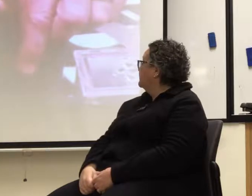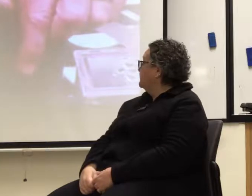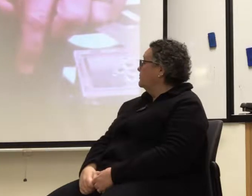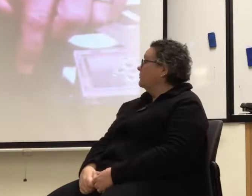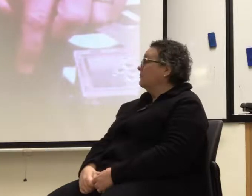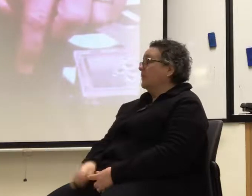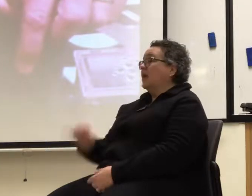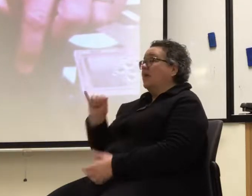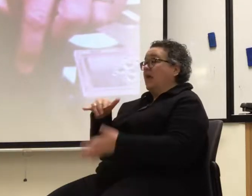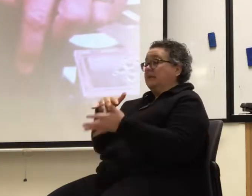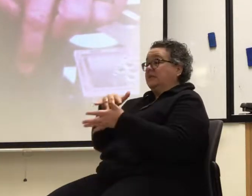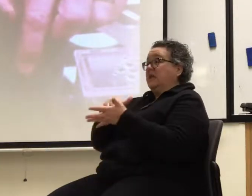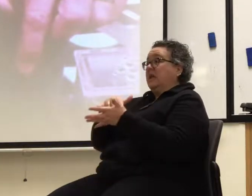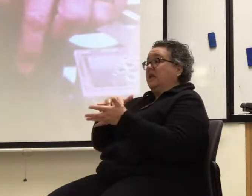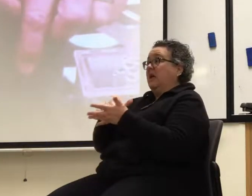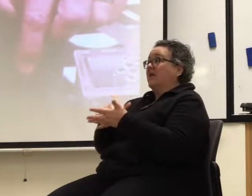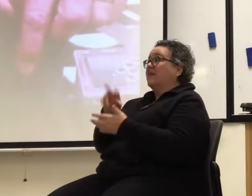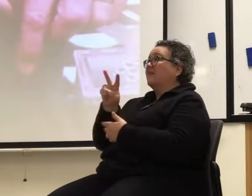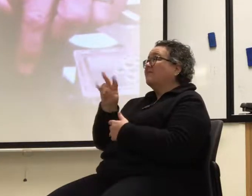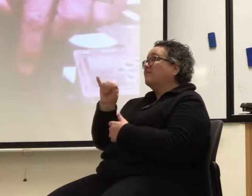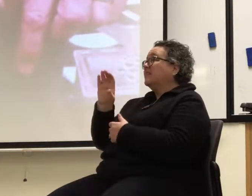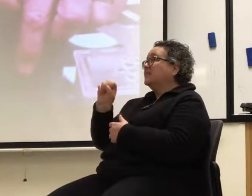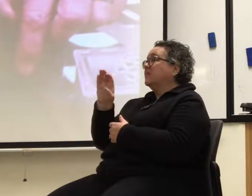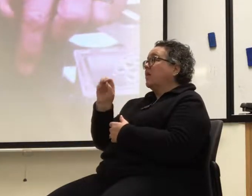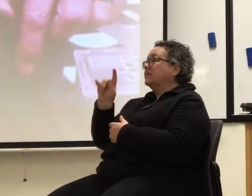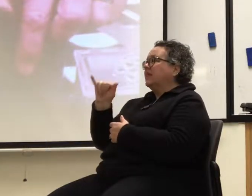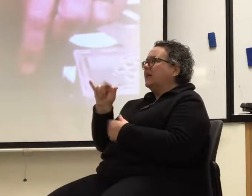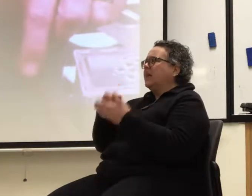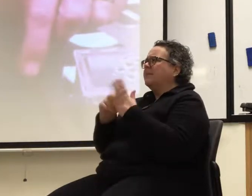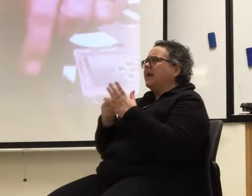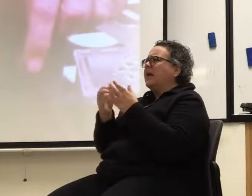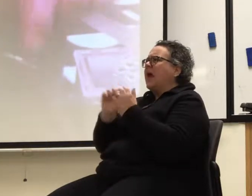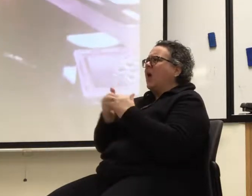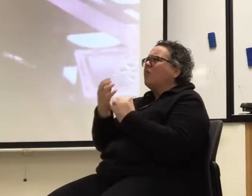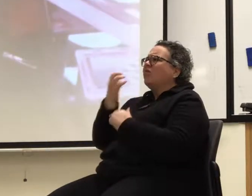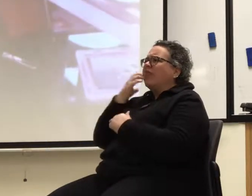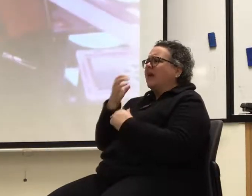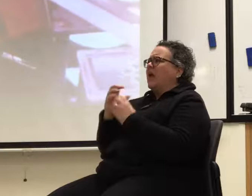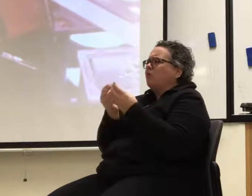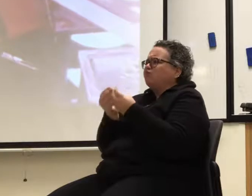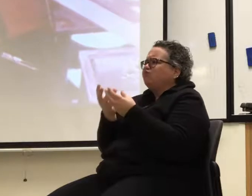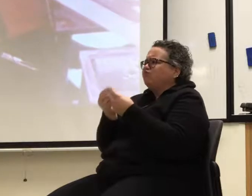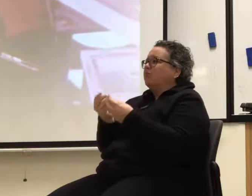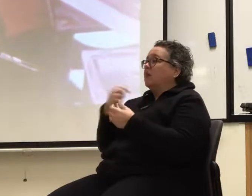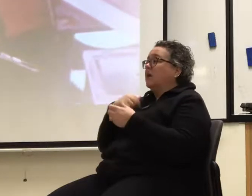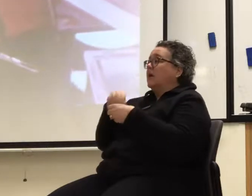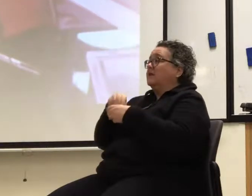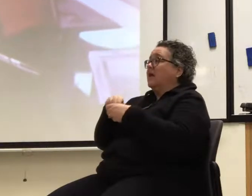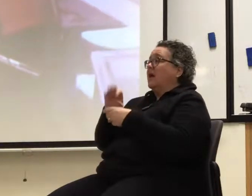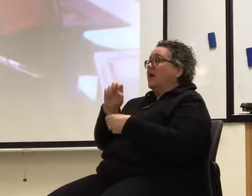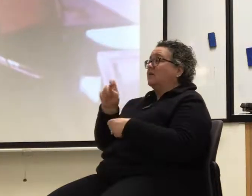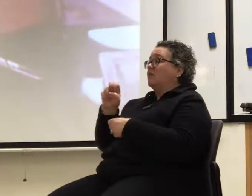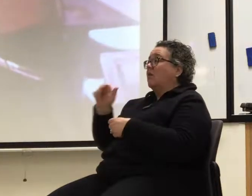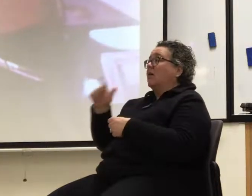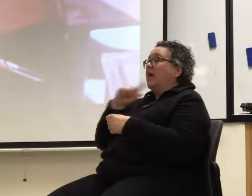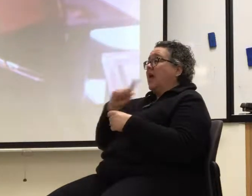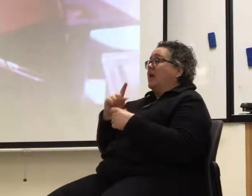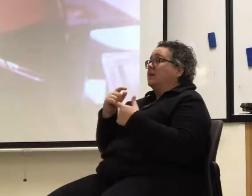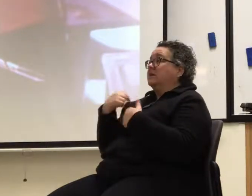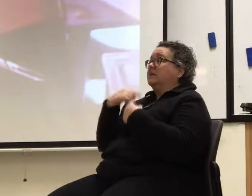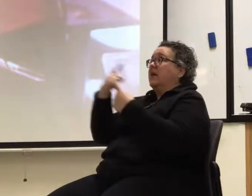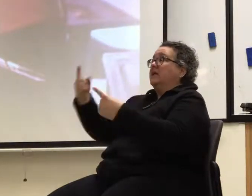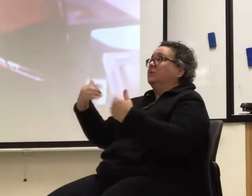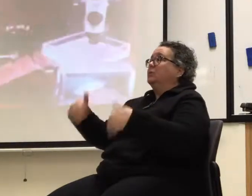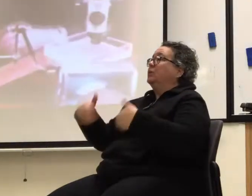It was for studies of the viscosity of cytoplasm that a cannula was first inserted into the axon, and it has since proved such a valuable